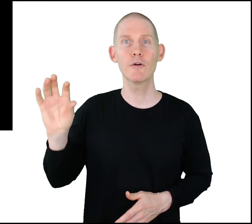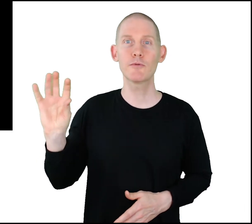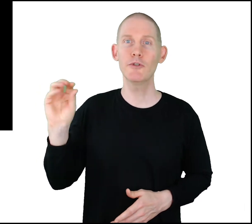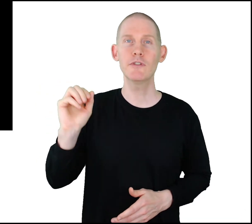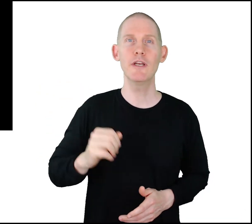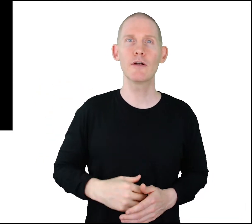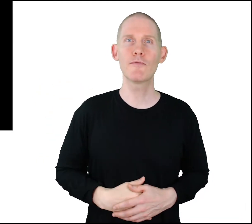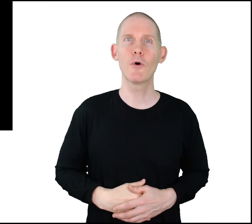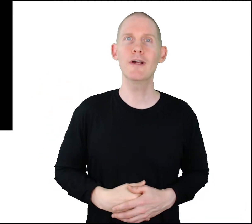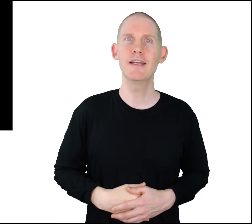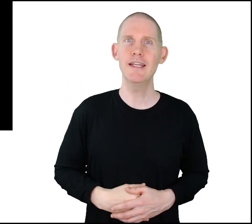we're using it here for need.